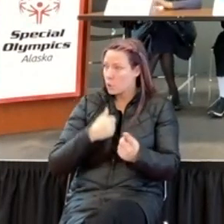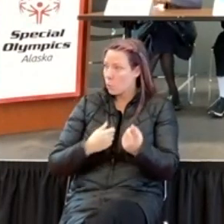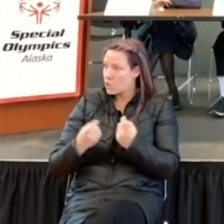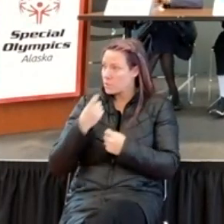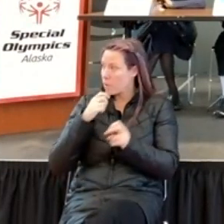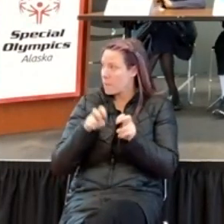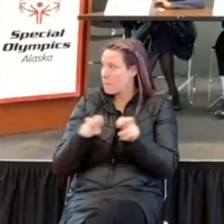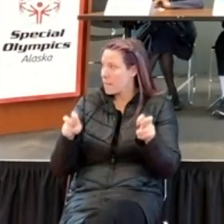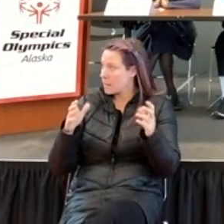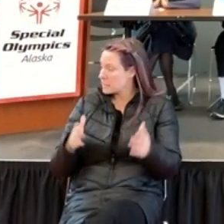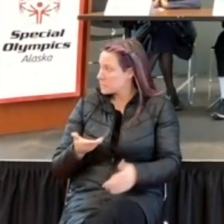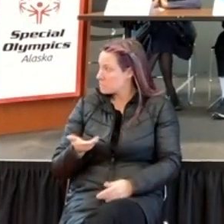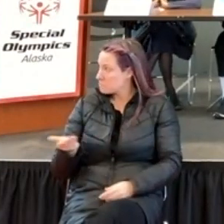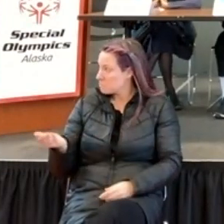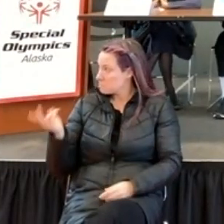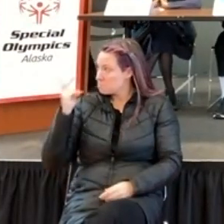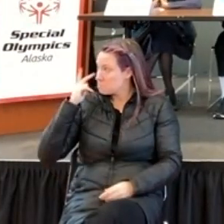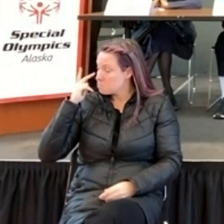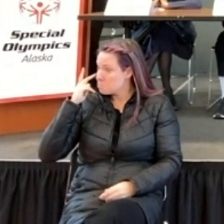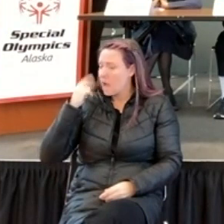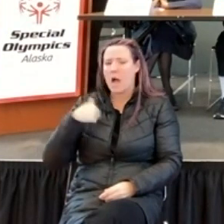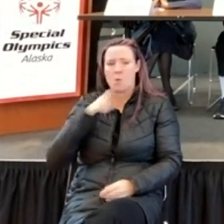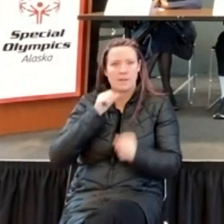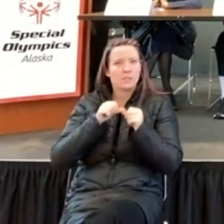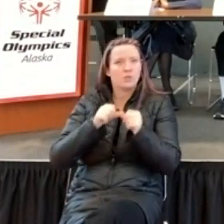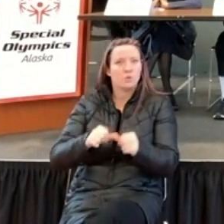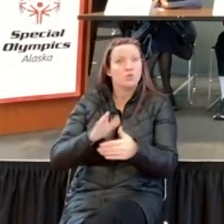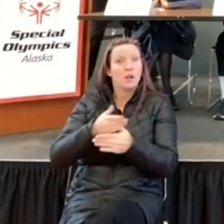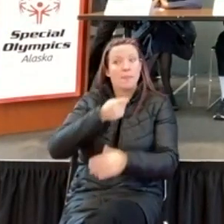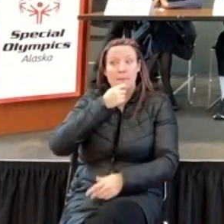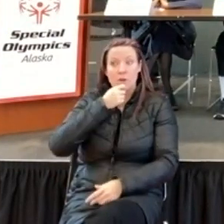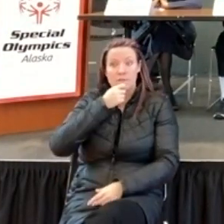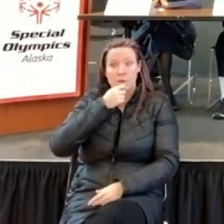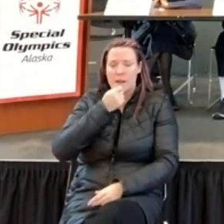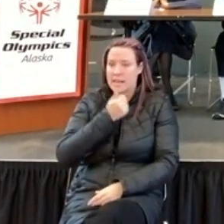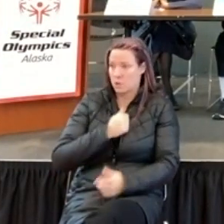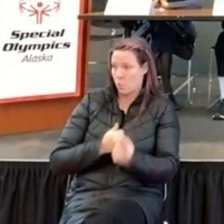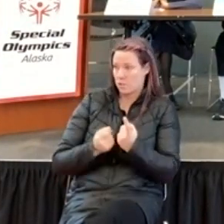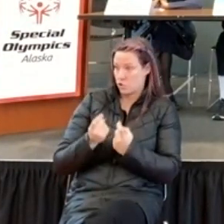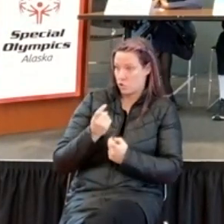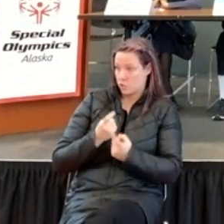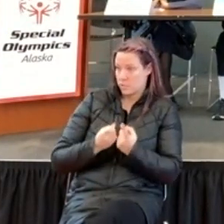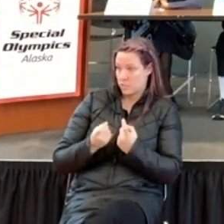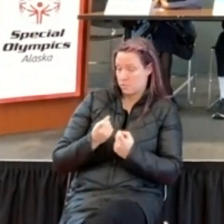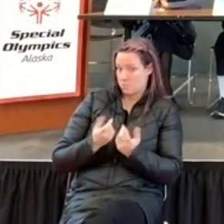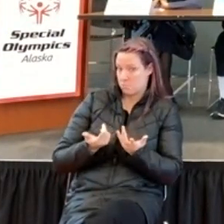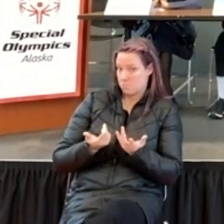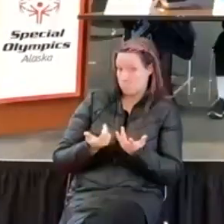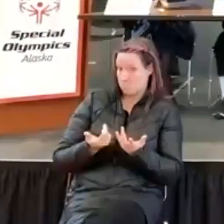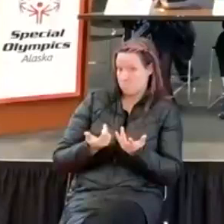our panelists? And I will continue to share the mic. Any questions?